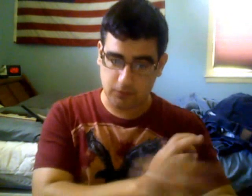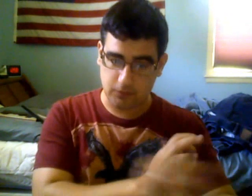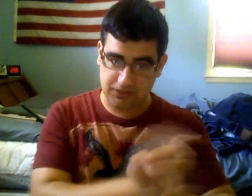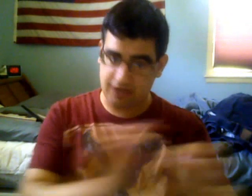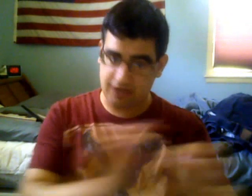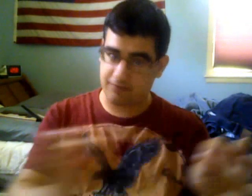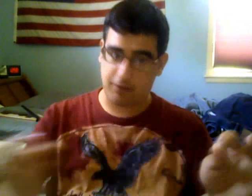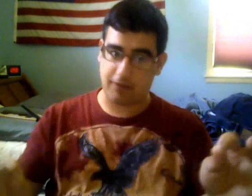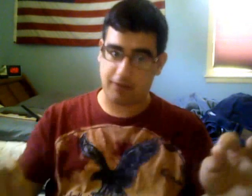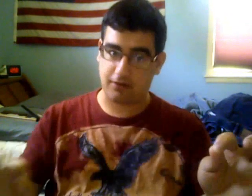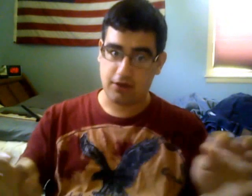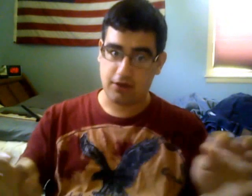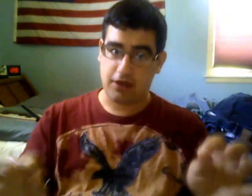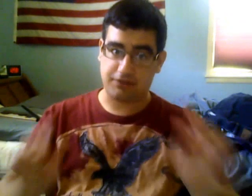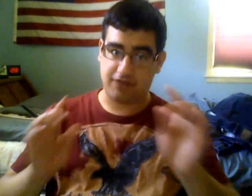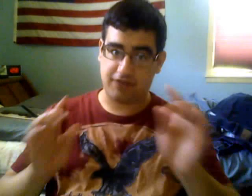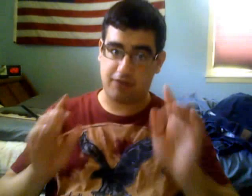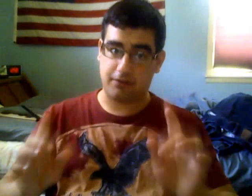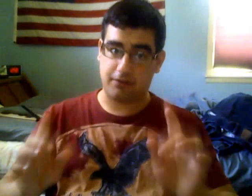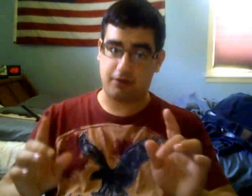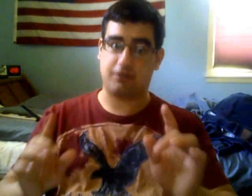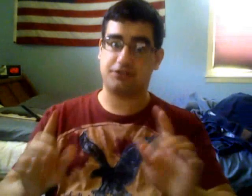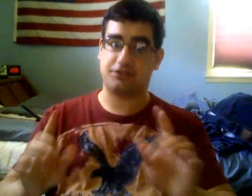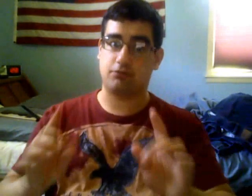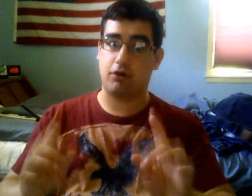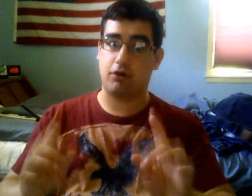was not very popular. It was not even popular amongst his own party.